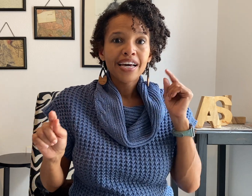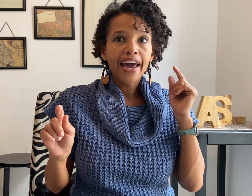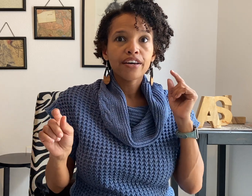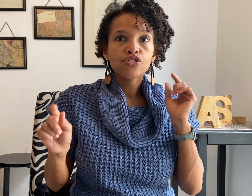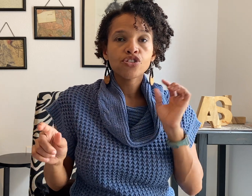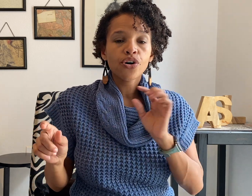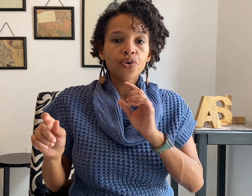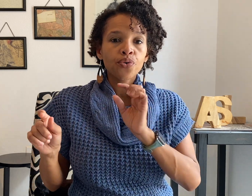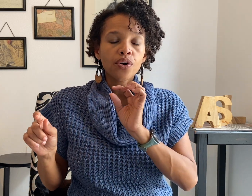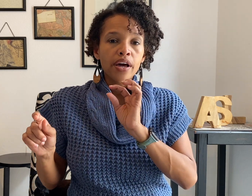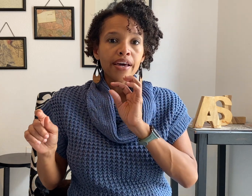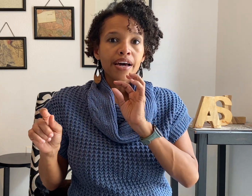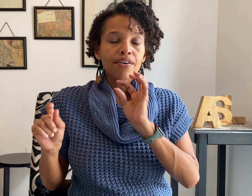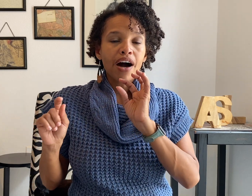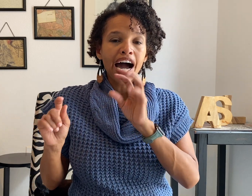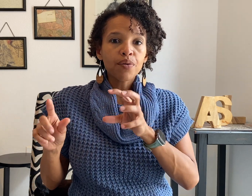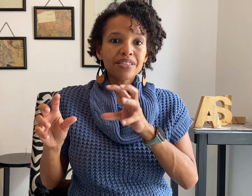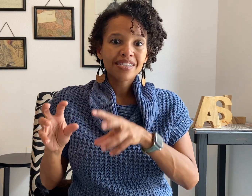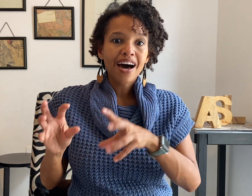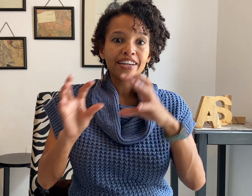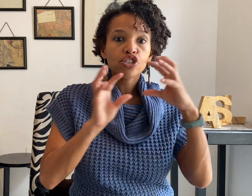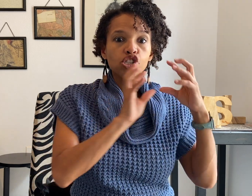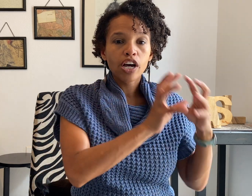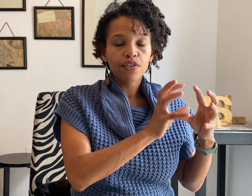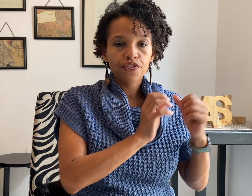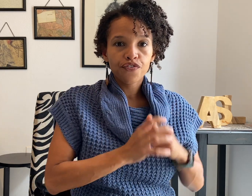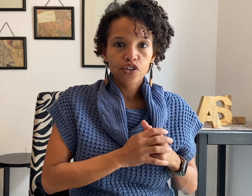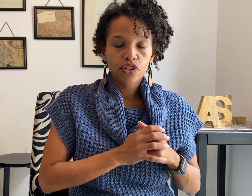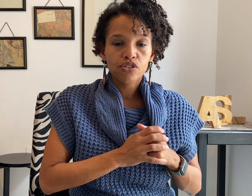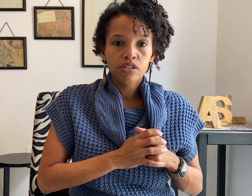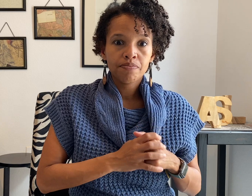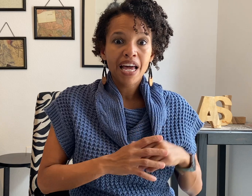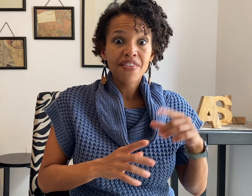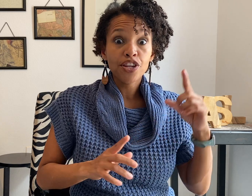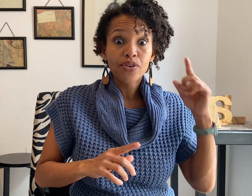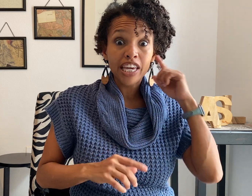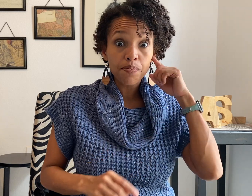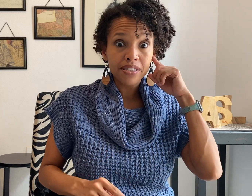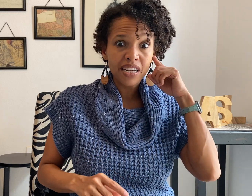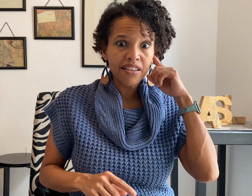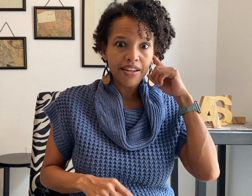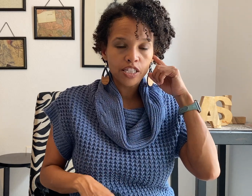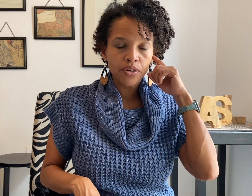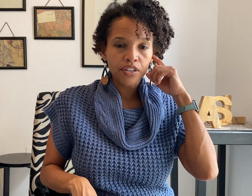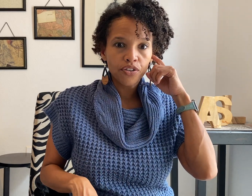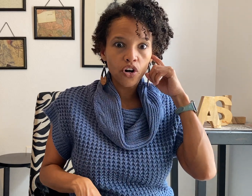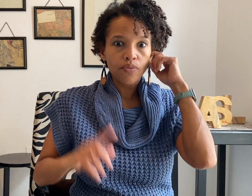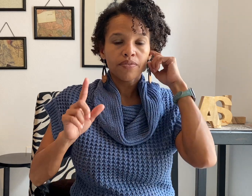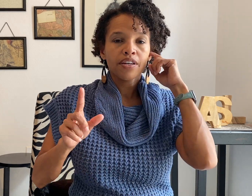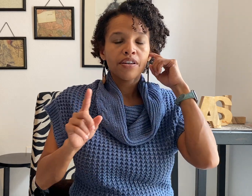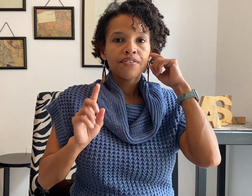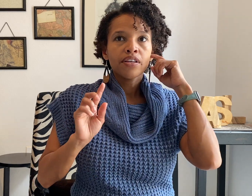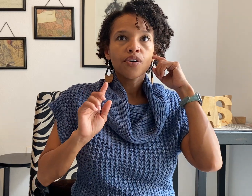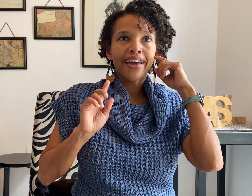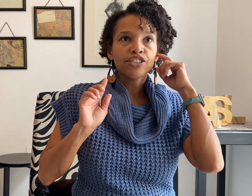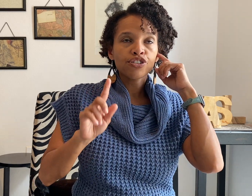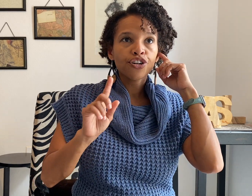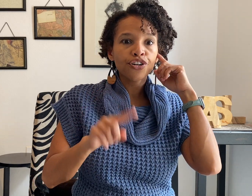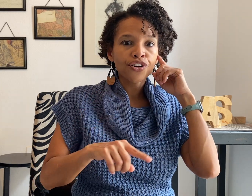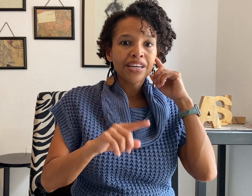And so I would sign shelf first. And then you keep listening to the next one. You go, oh, okay, I just heard